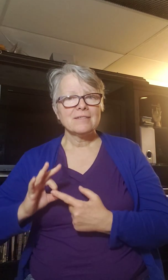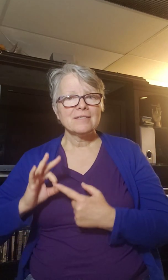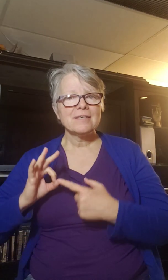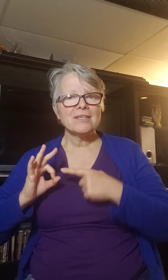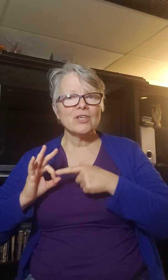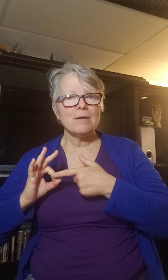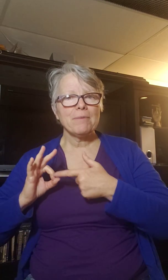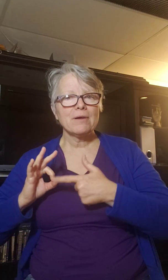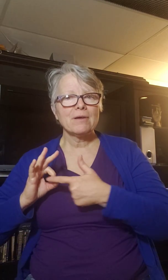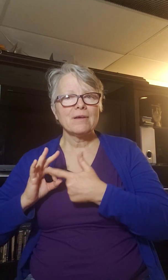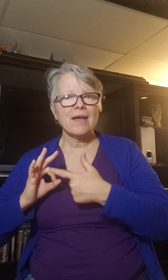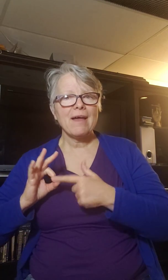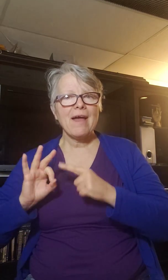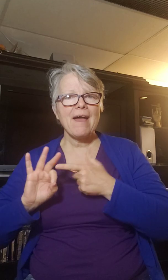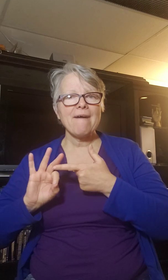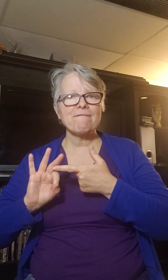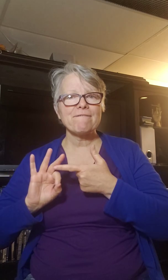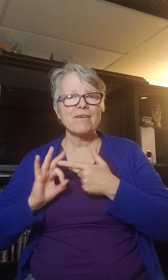See that shape? F.